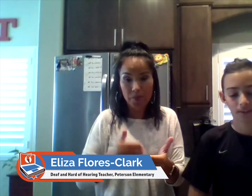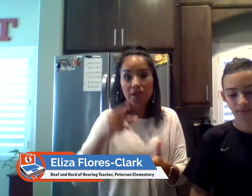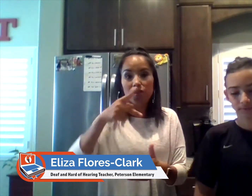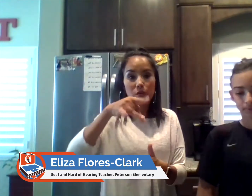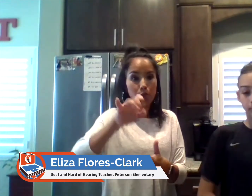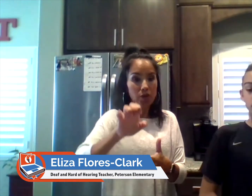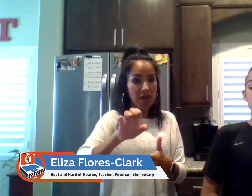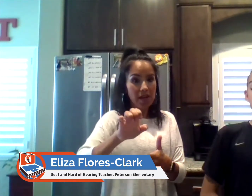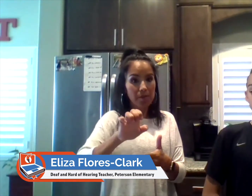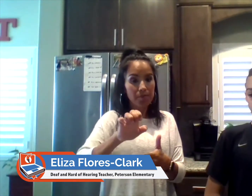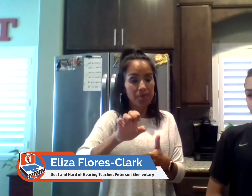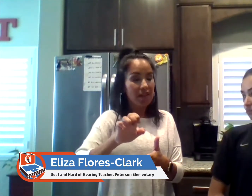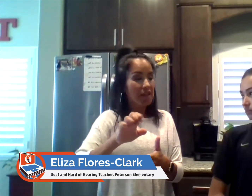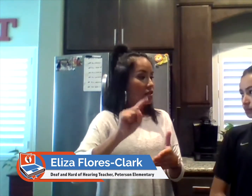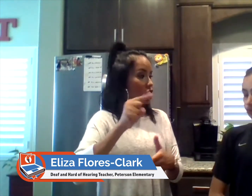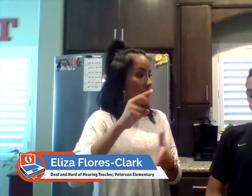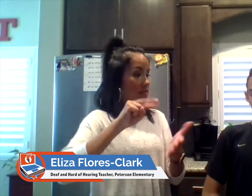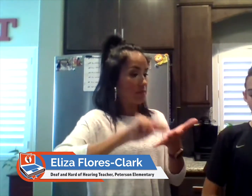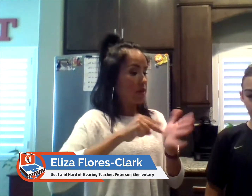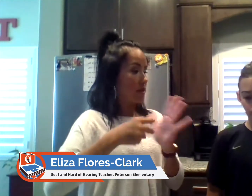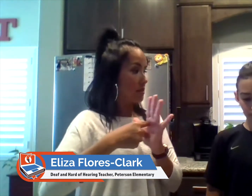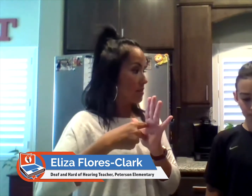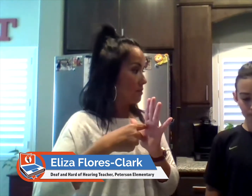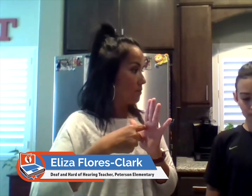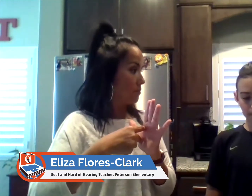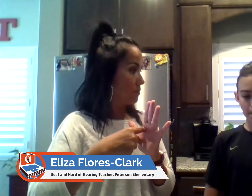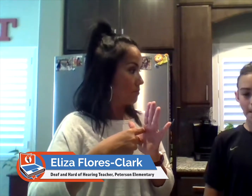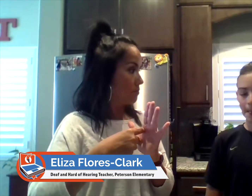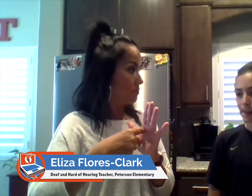So pre just means